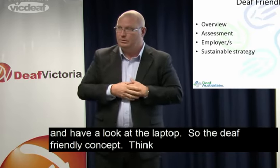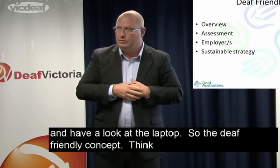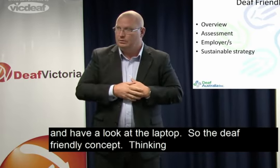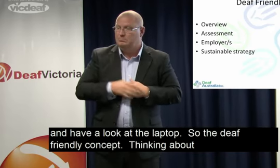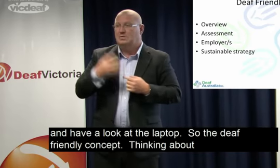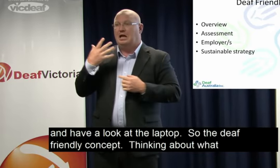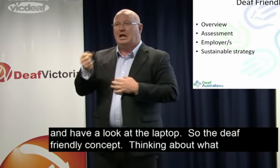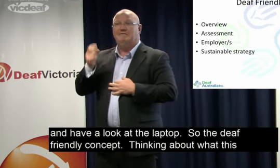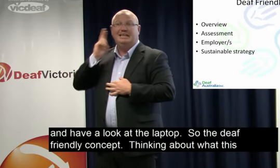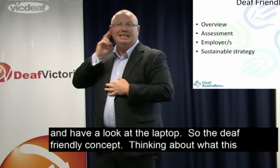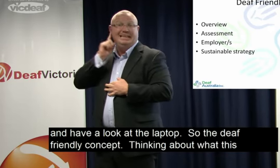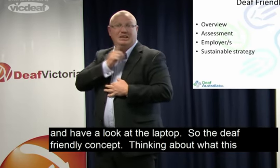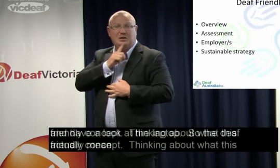deaf individuals, deaf people,